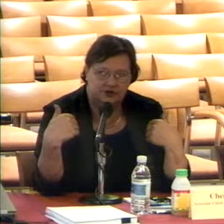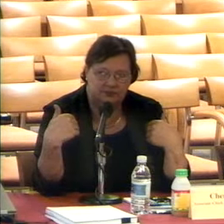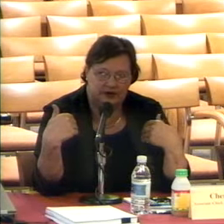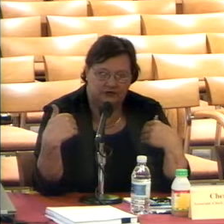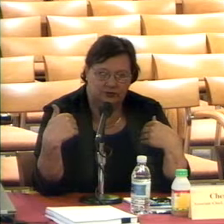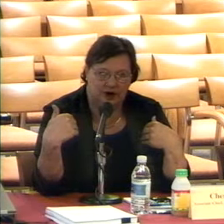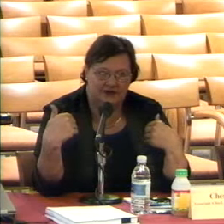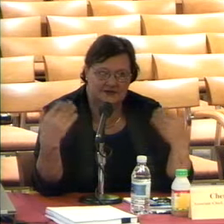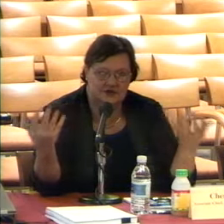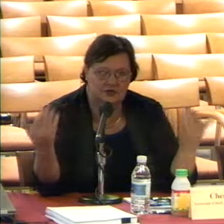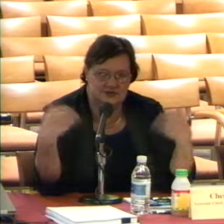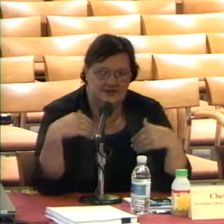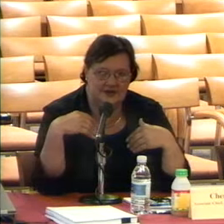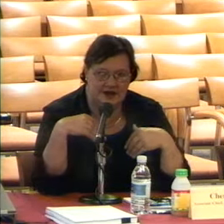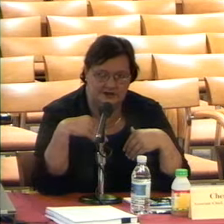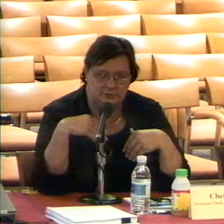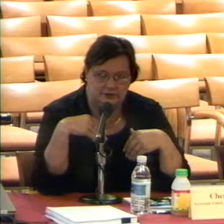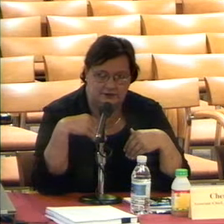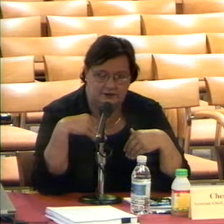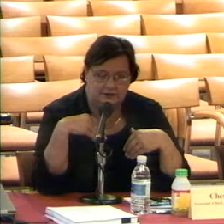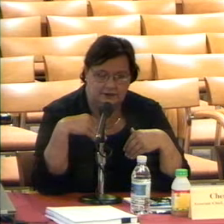submit to us goes in the document.